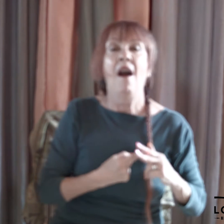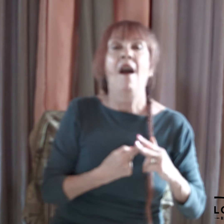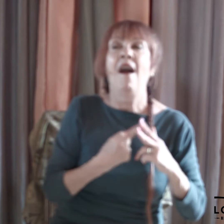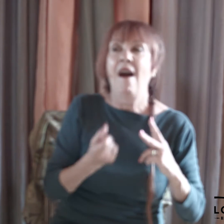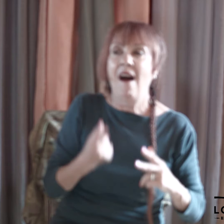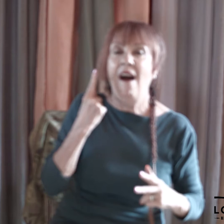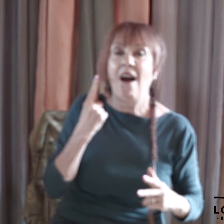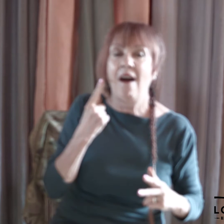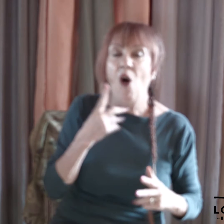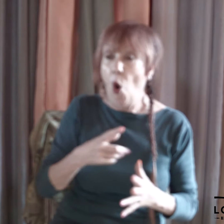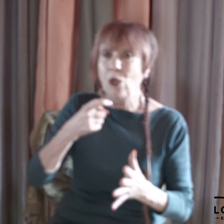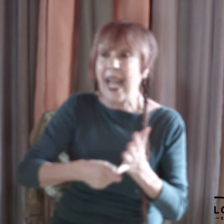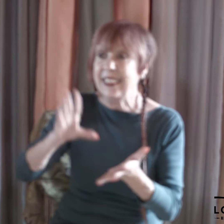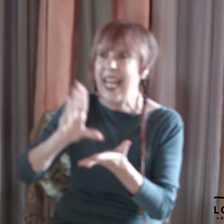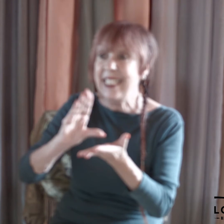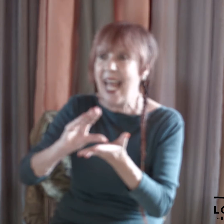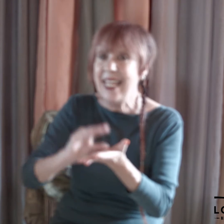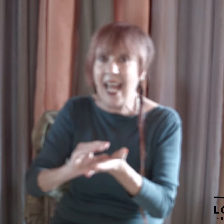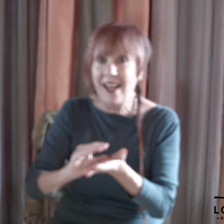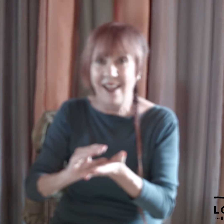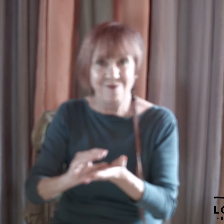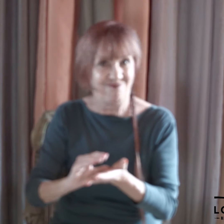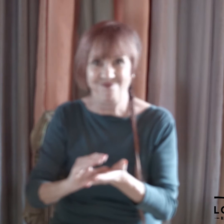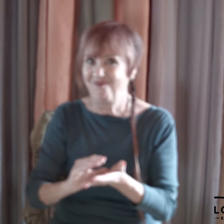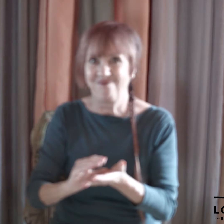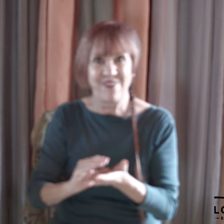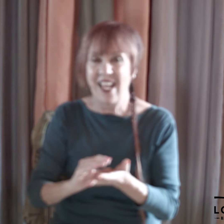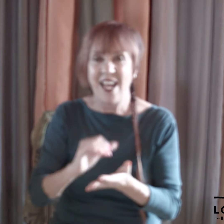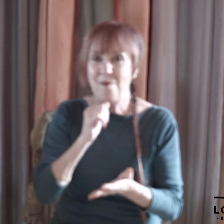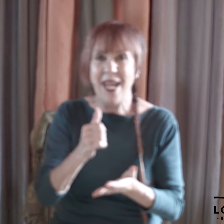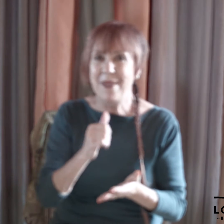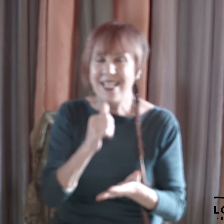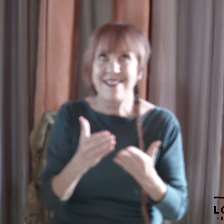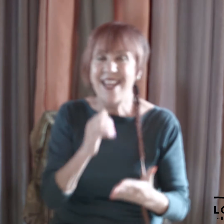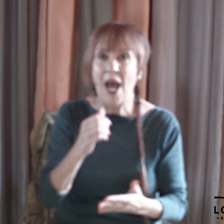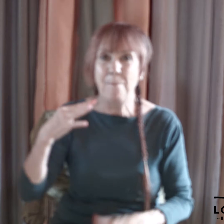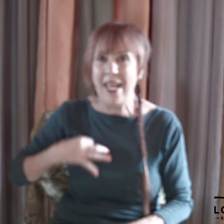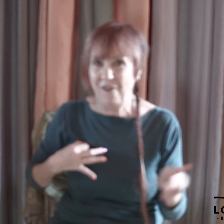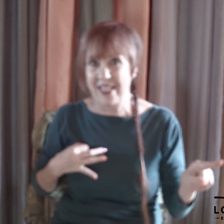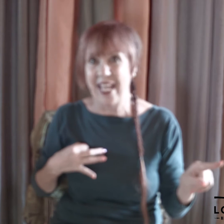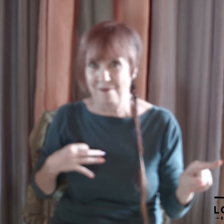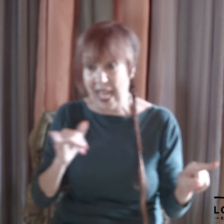their taxes may not have been the benefit that they thought it was. You've spoken